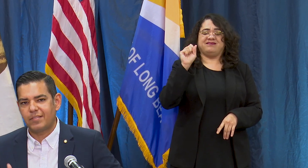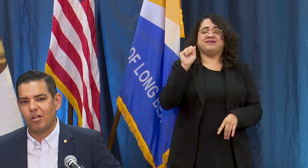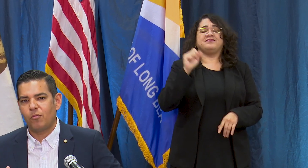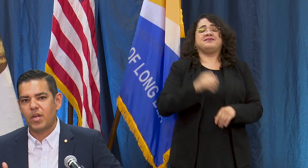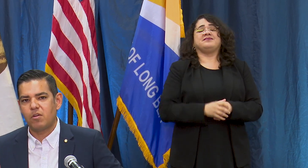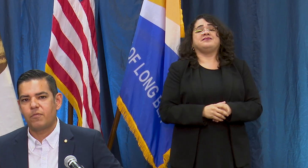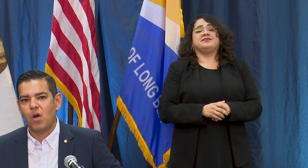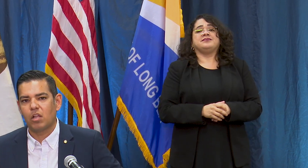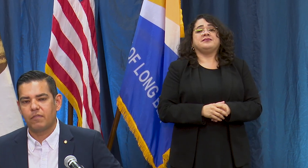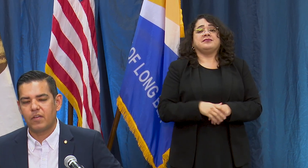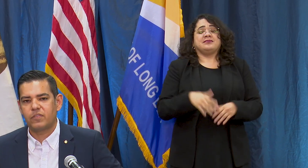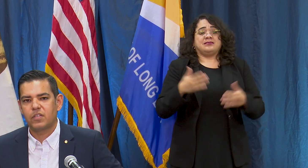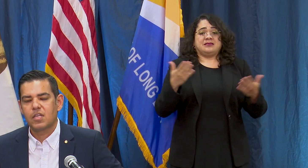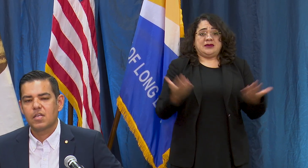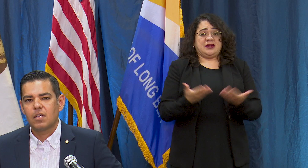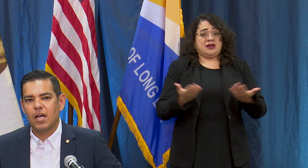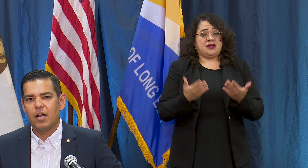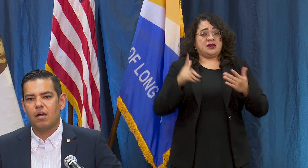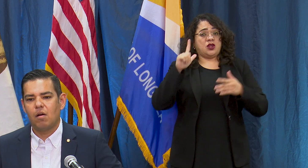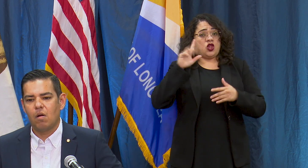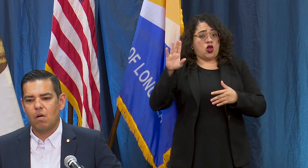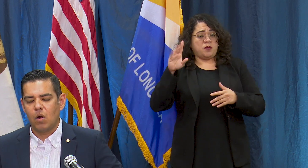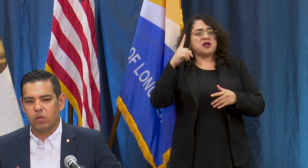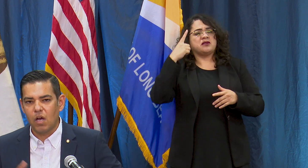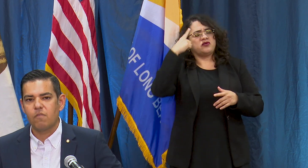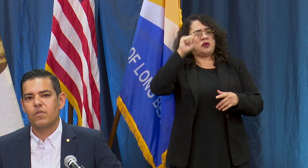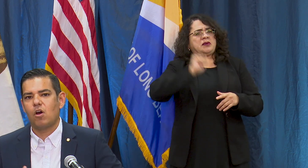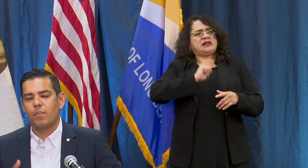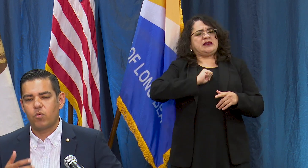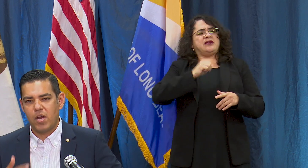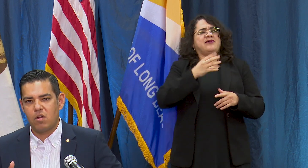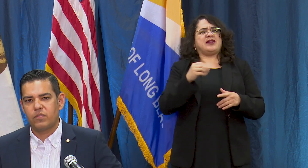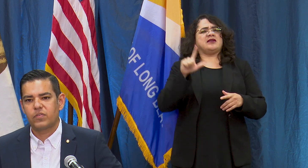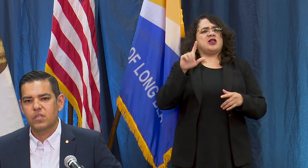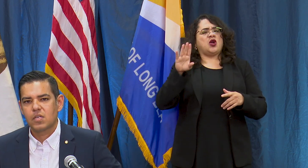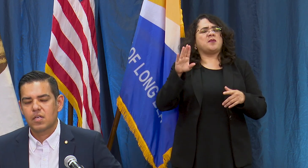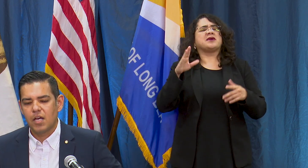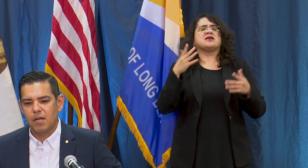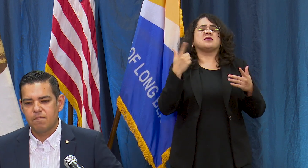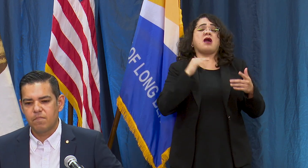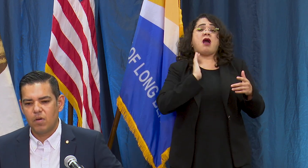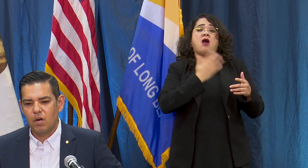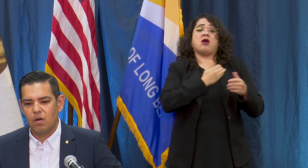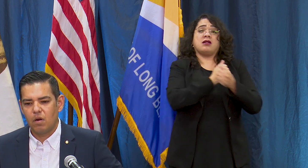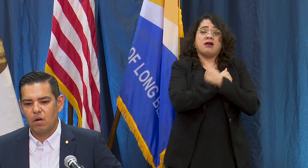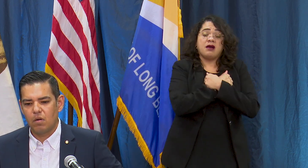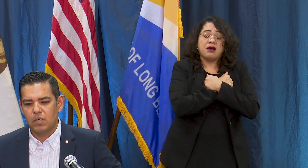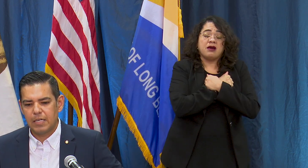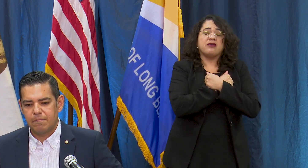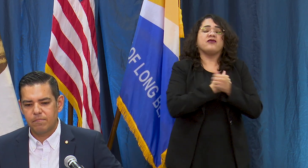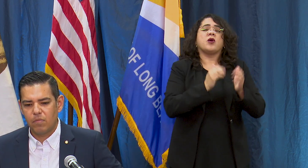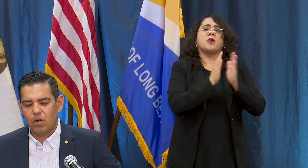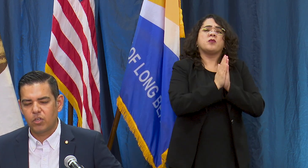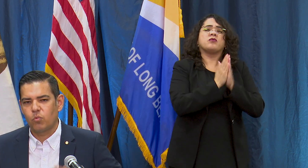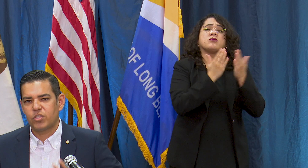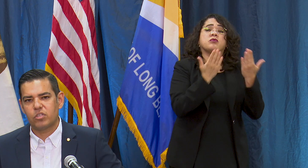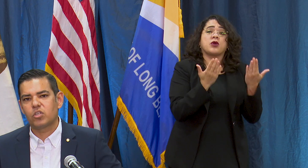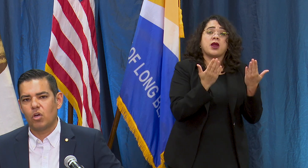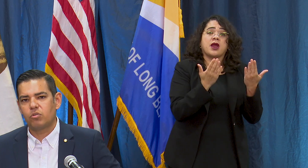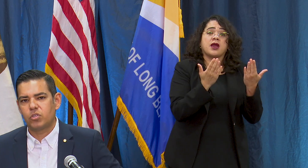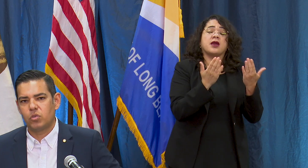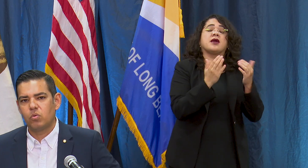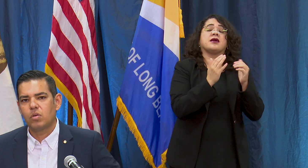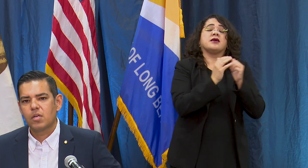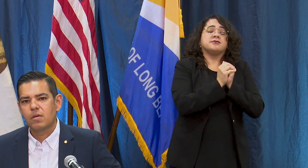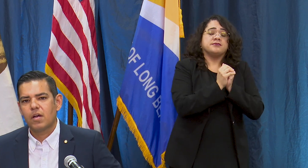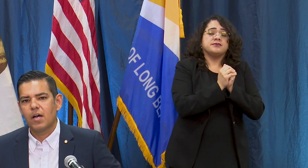just for myself, but I know for all of us, our love, our prayers, our good wishes